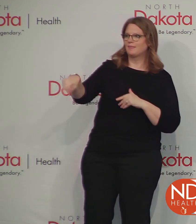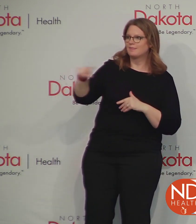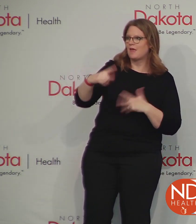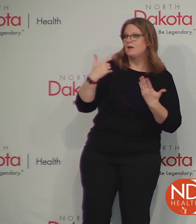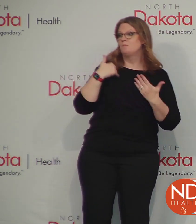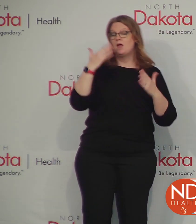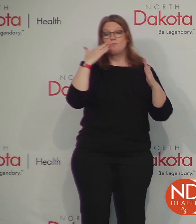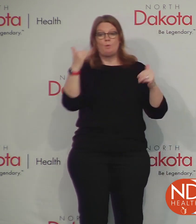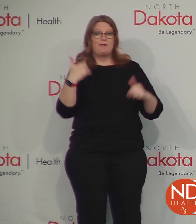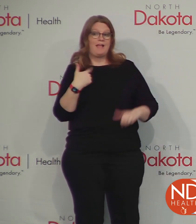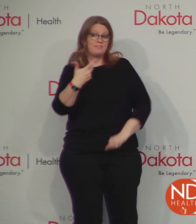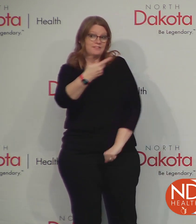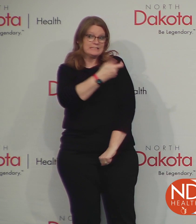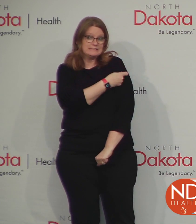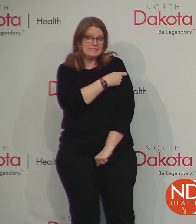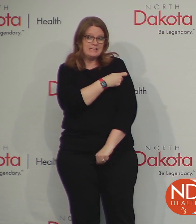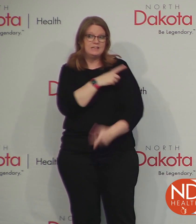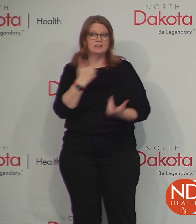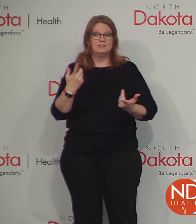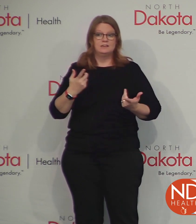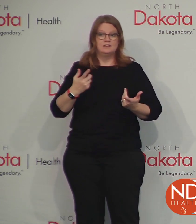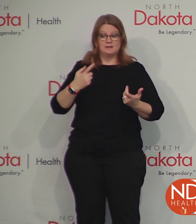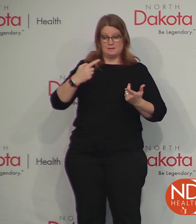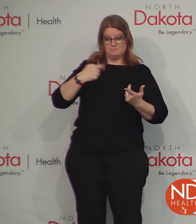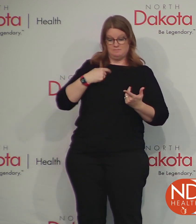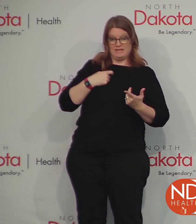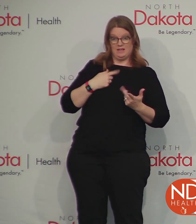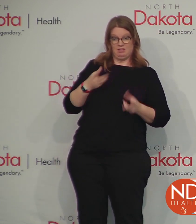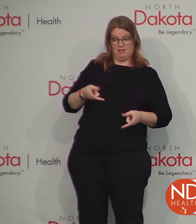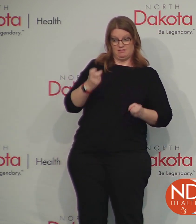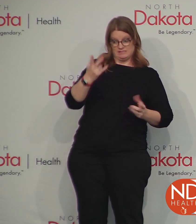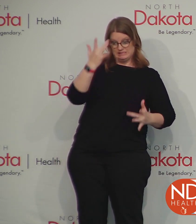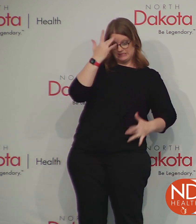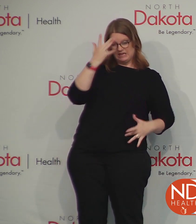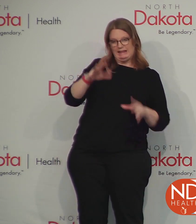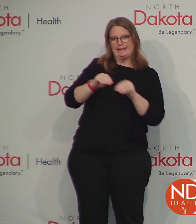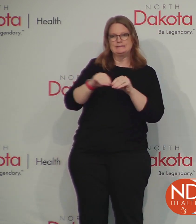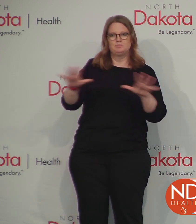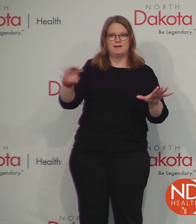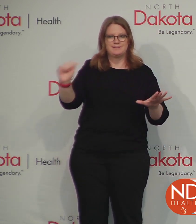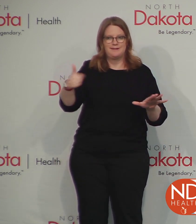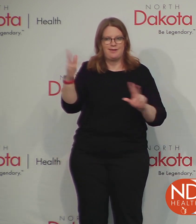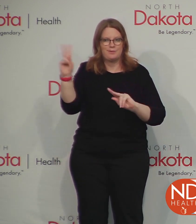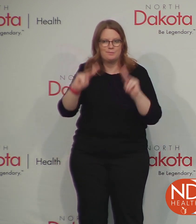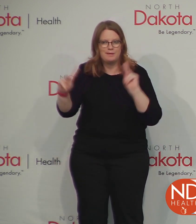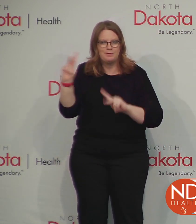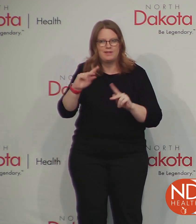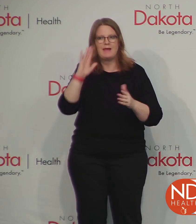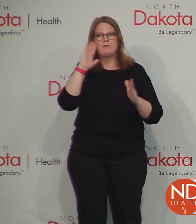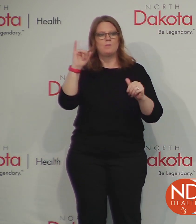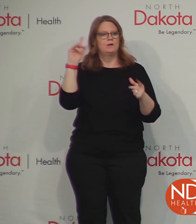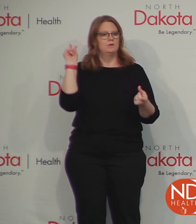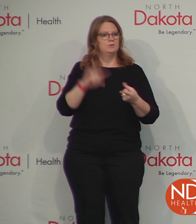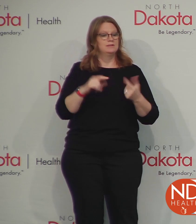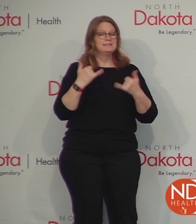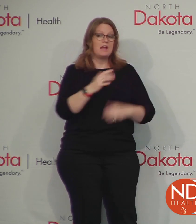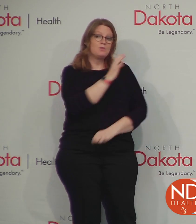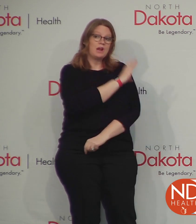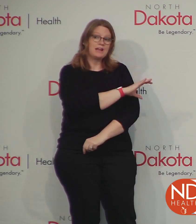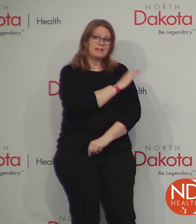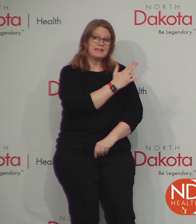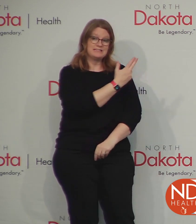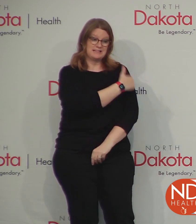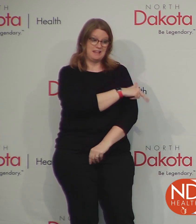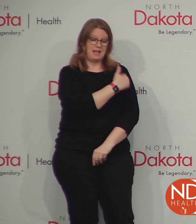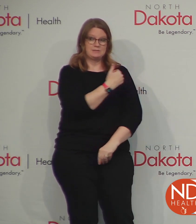getting the vaccine, it will reduce the results of me getting it and therefore spreading it on to other people. In our clinics and in our hospitals over the